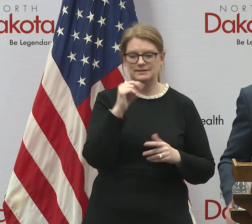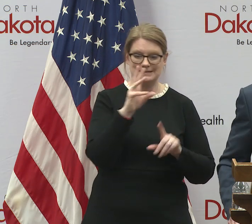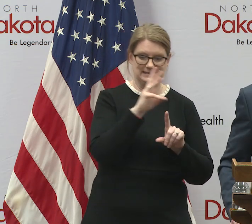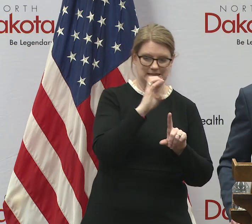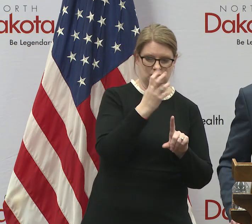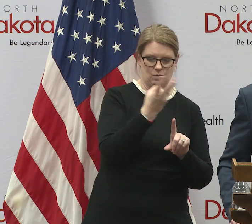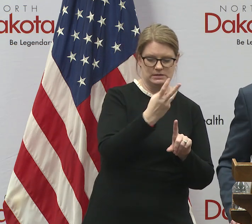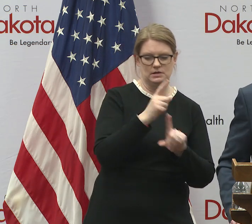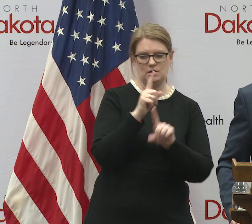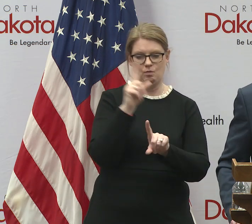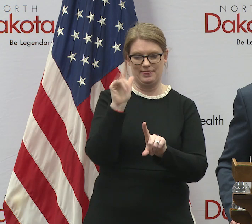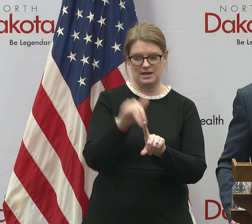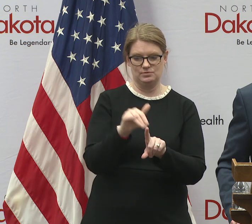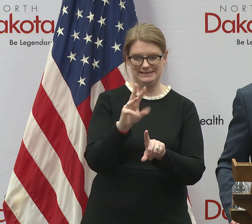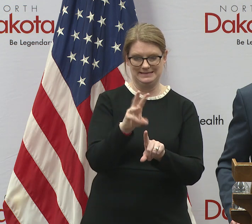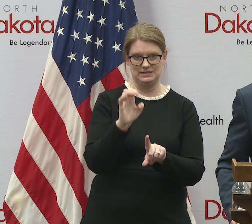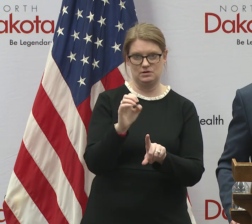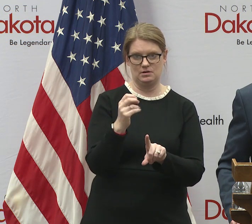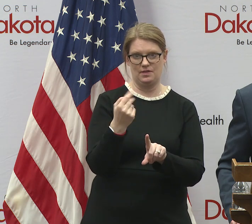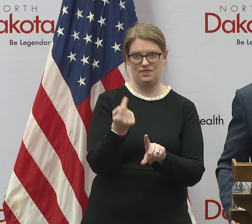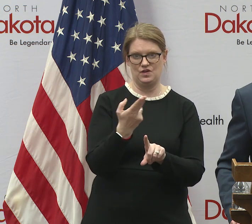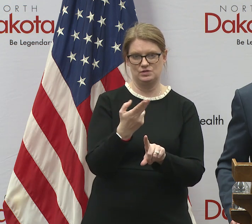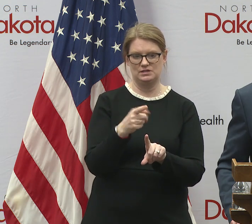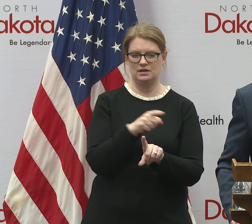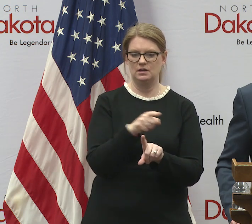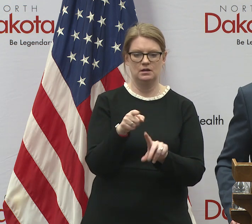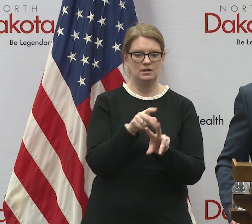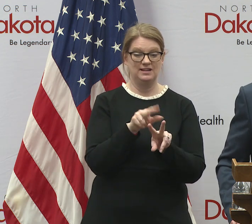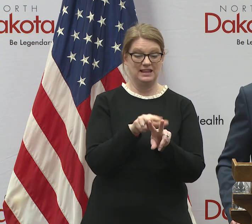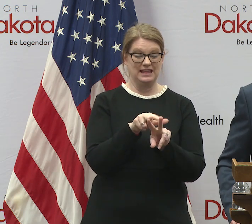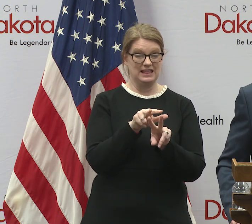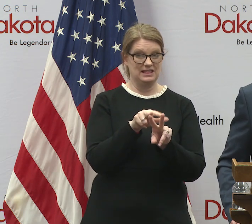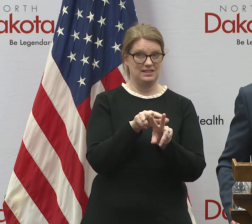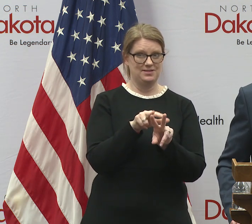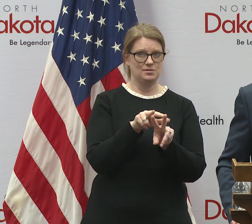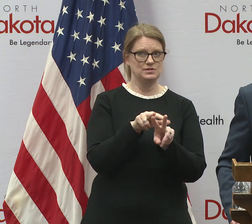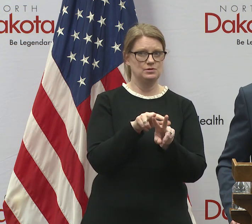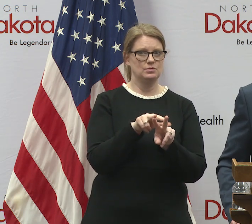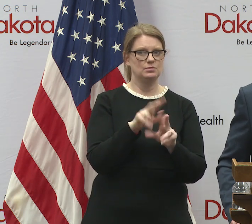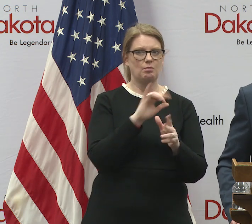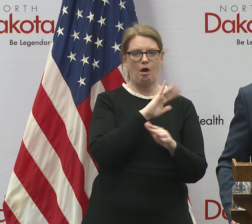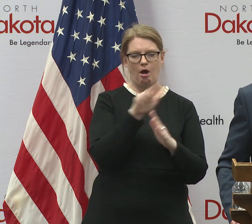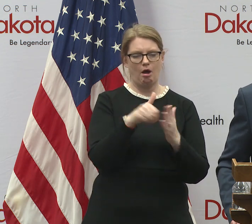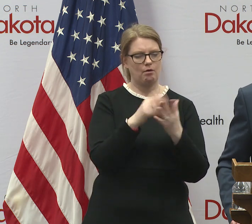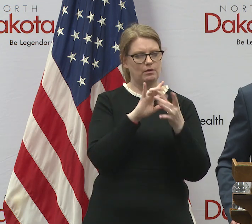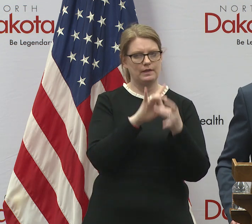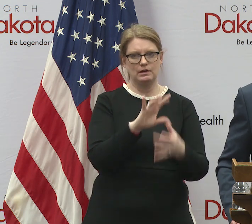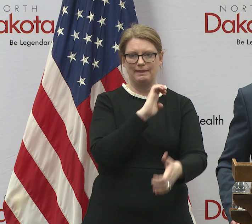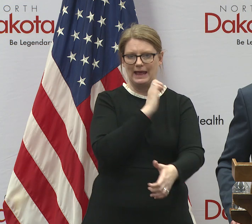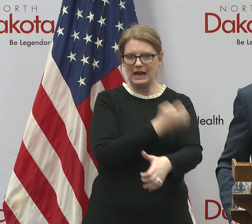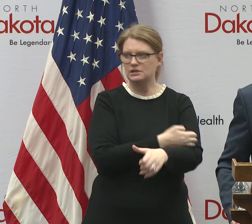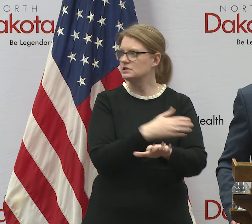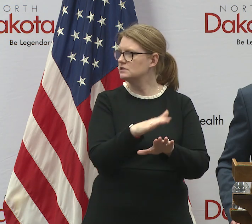and the 1,600 on Thursday that came in were almost all directly related to the energy